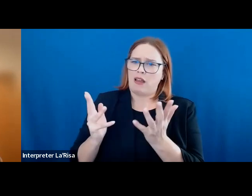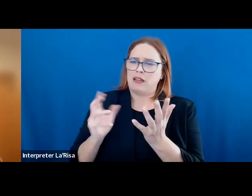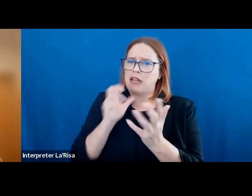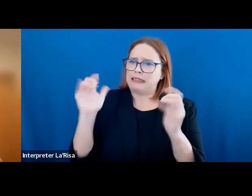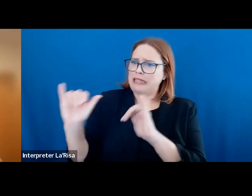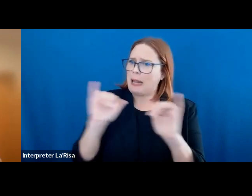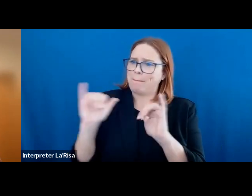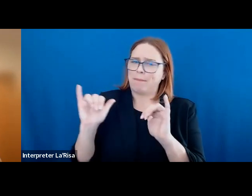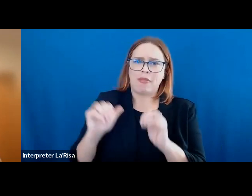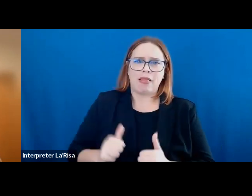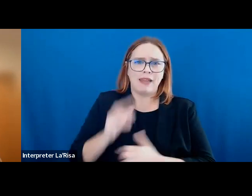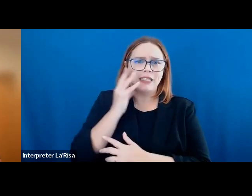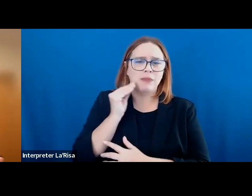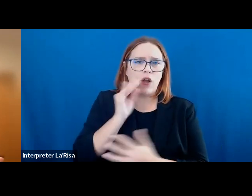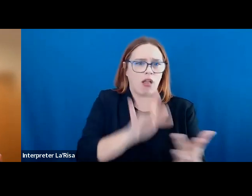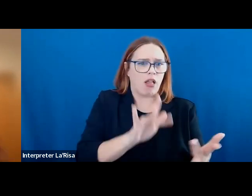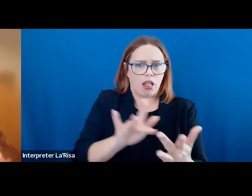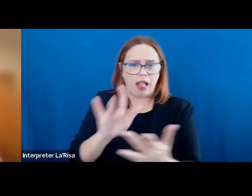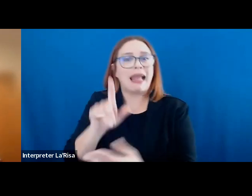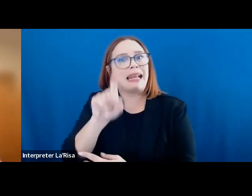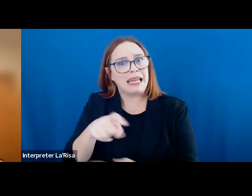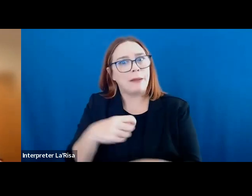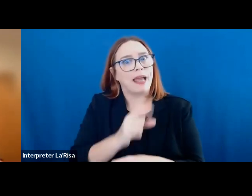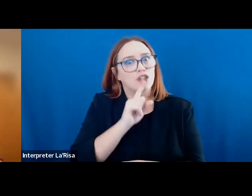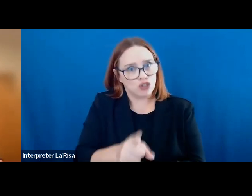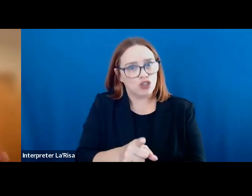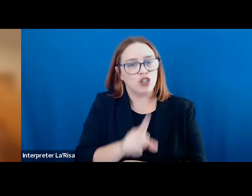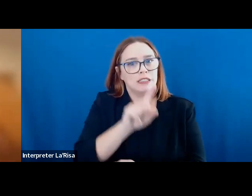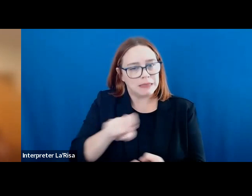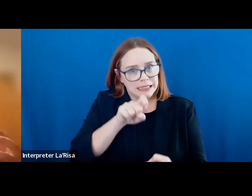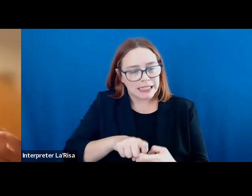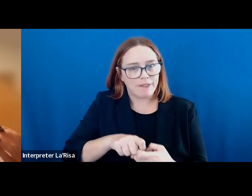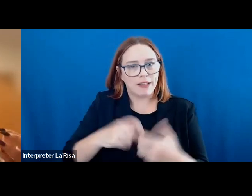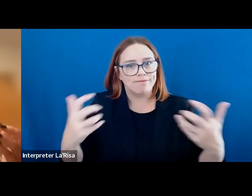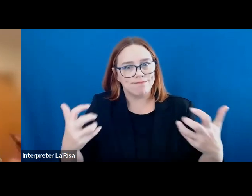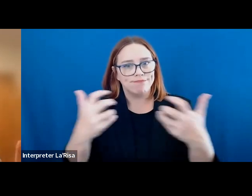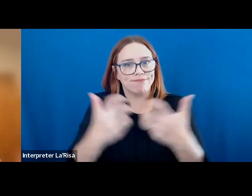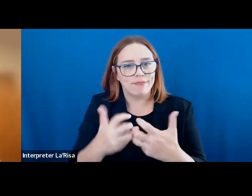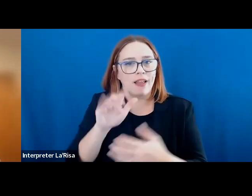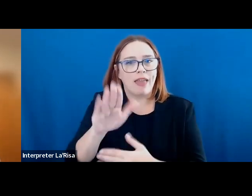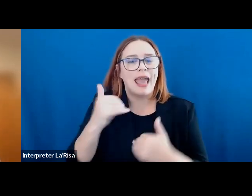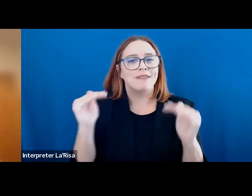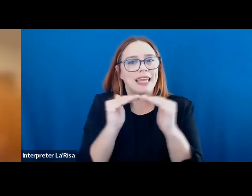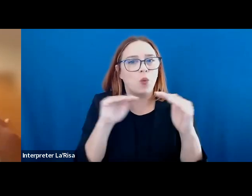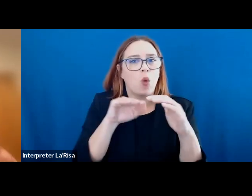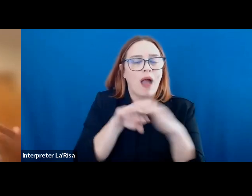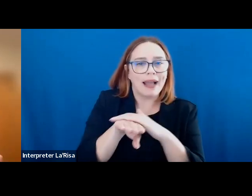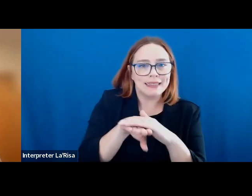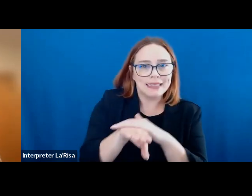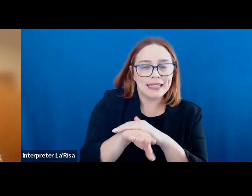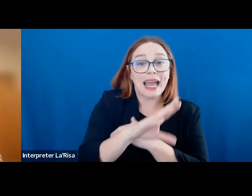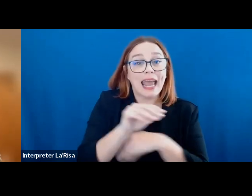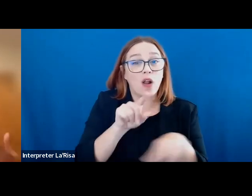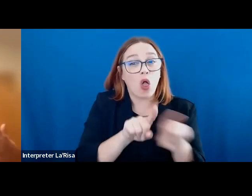specifically to make sure that they are being, that they have equal access and also